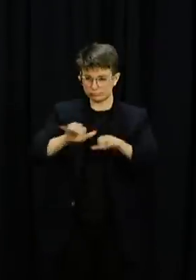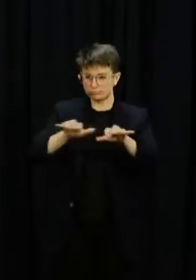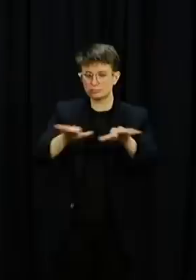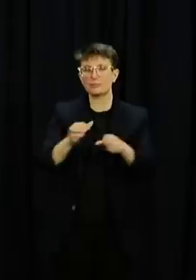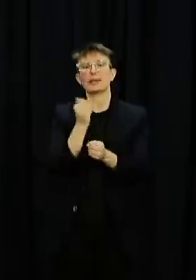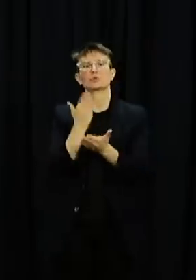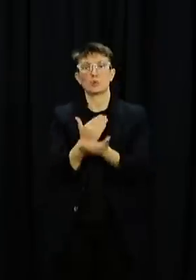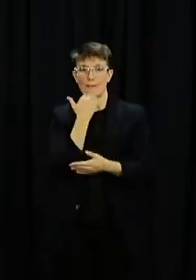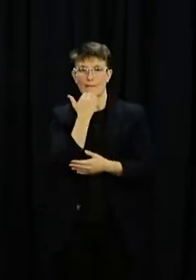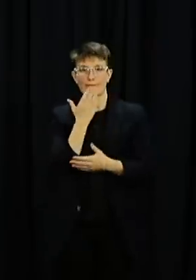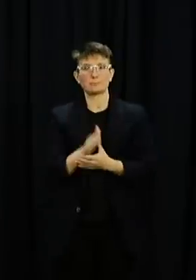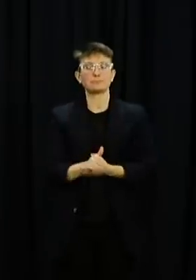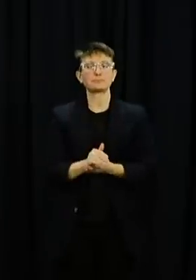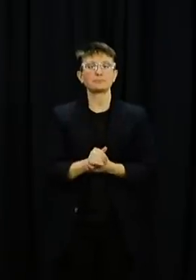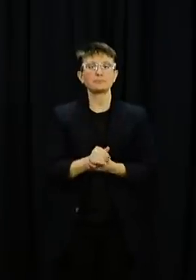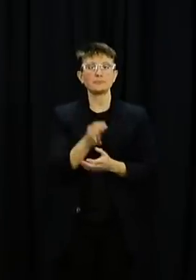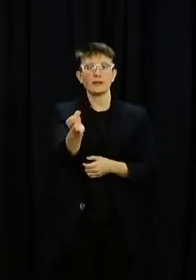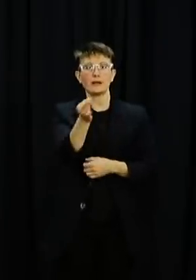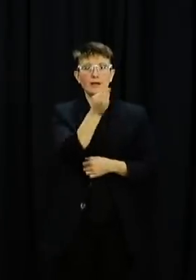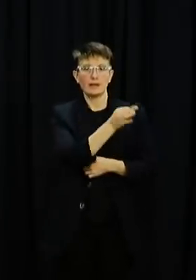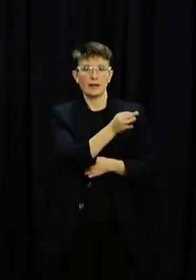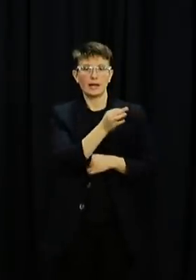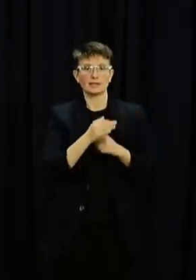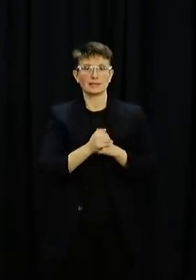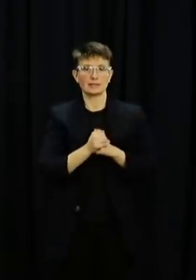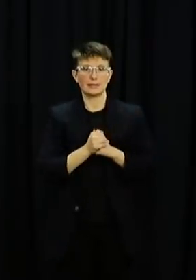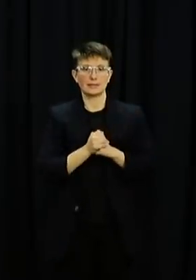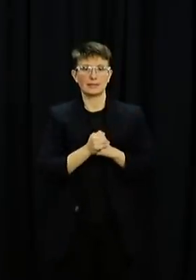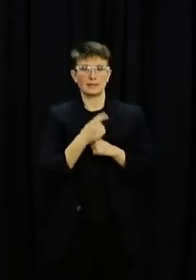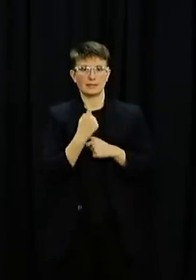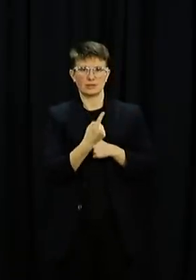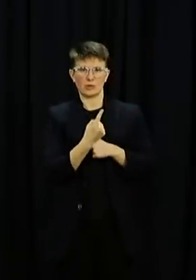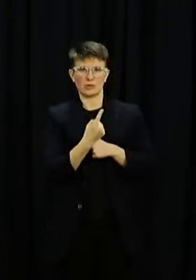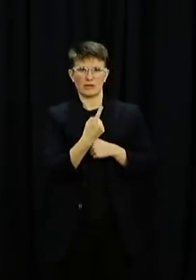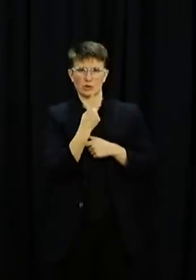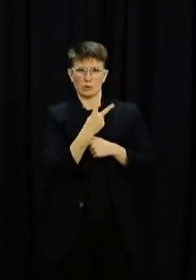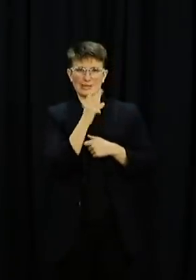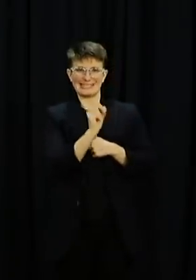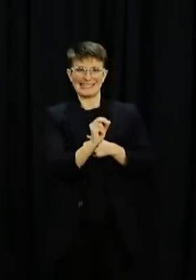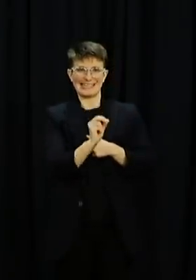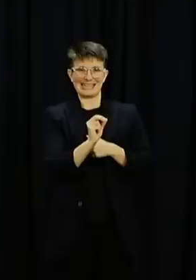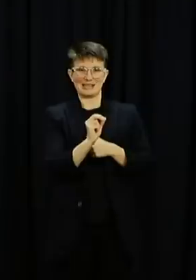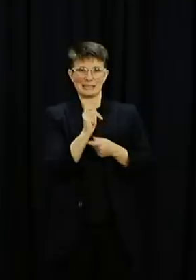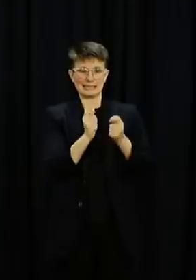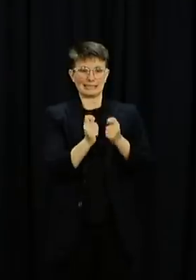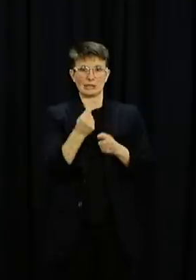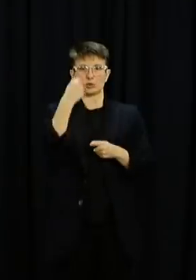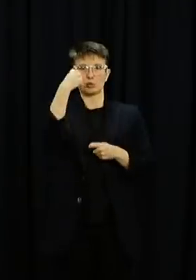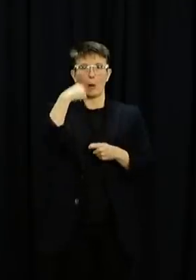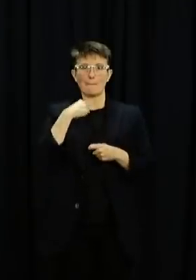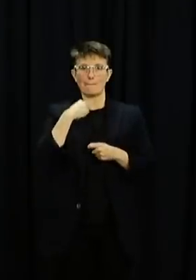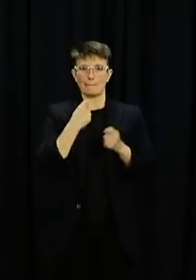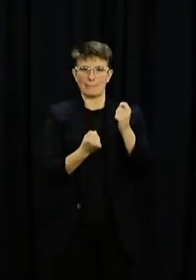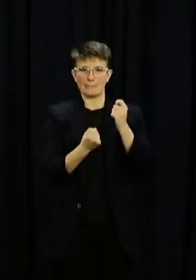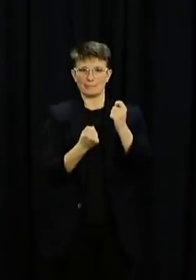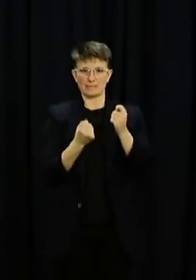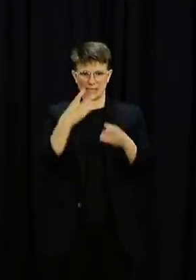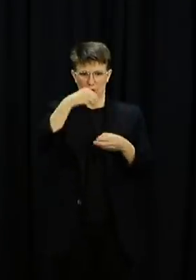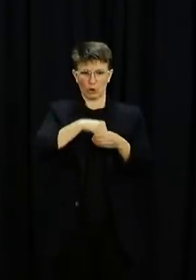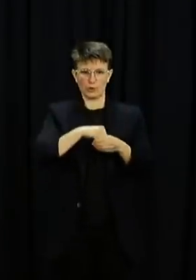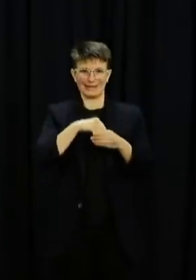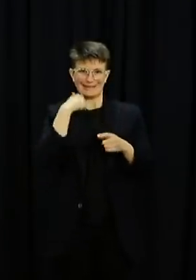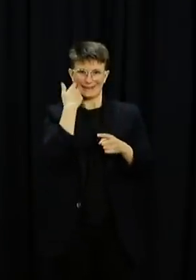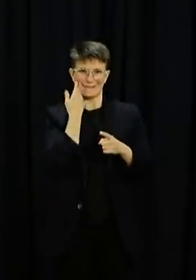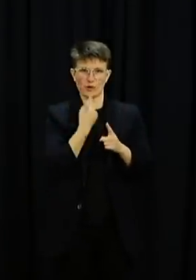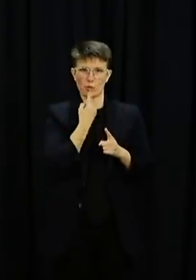to 20 swabs in some cases, 20 swabs per order, that suggests that the supply chain isn't as good